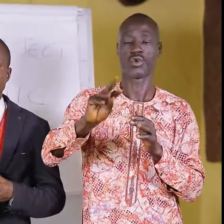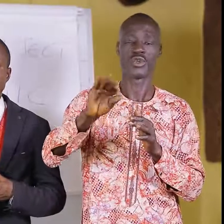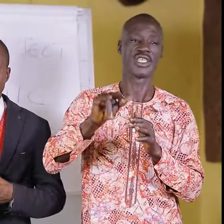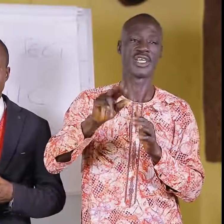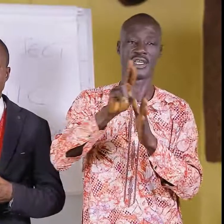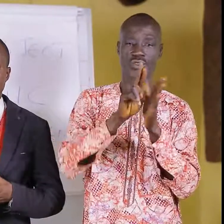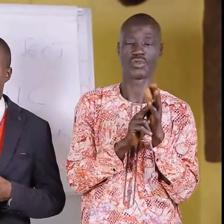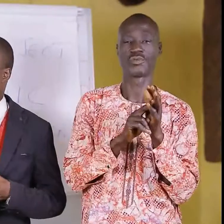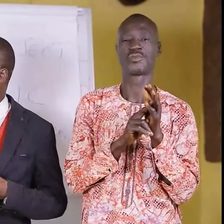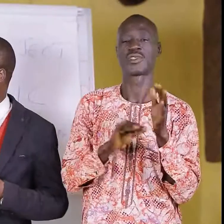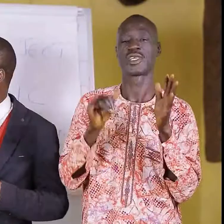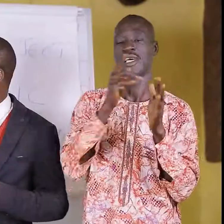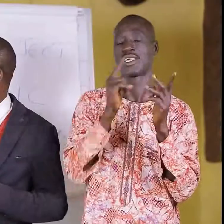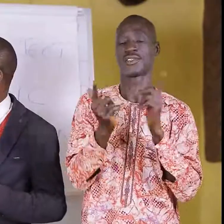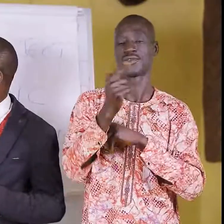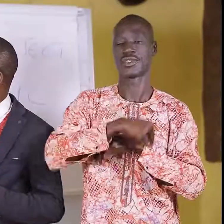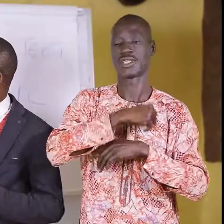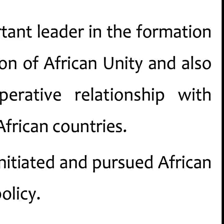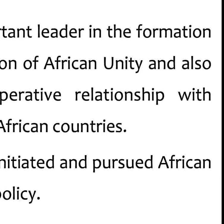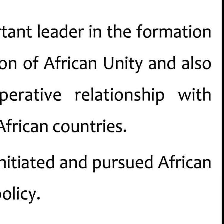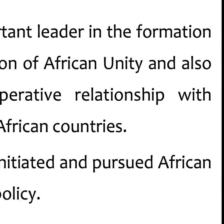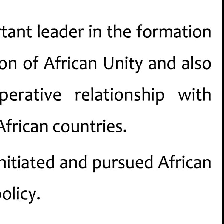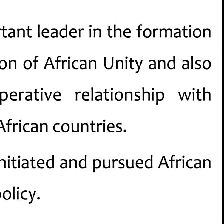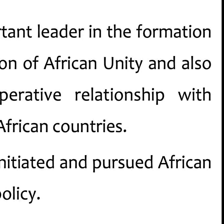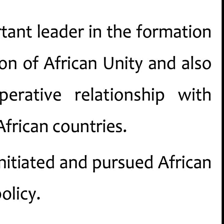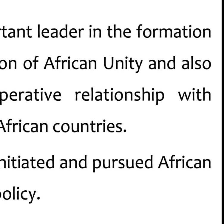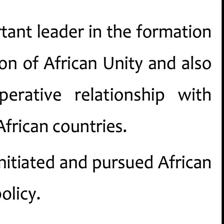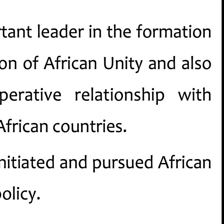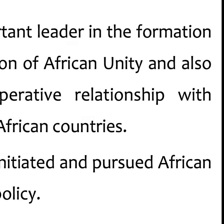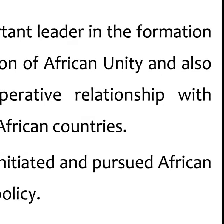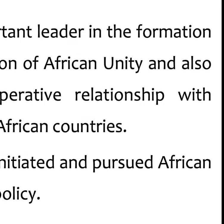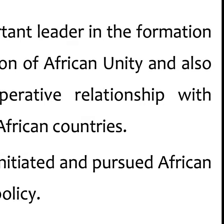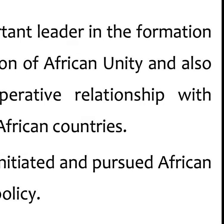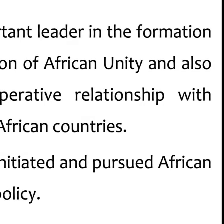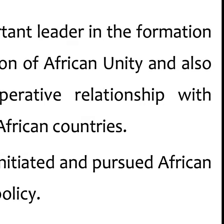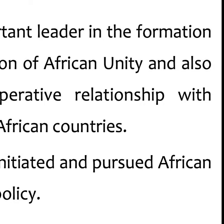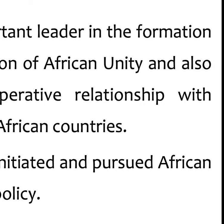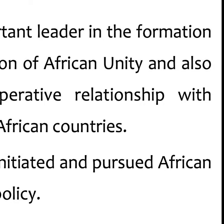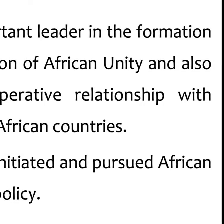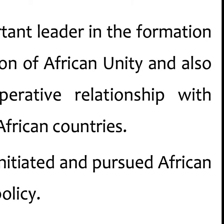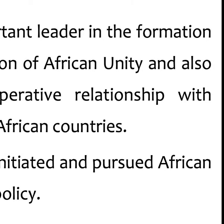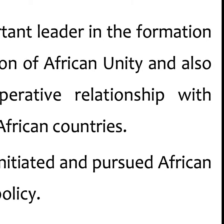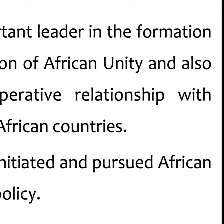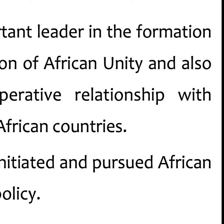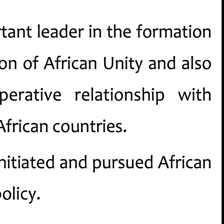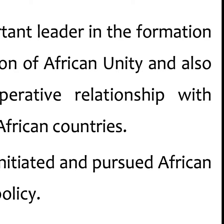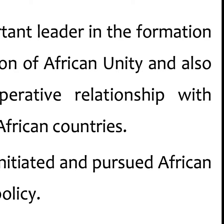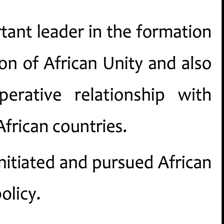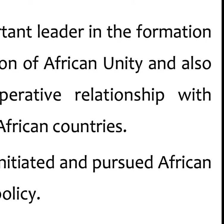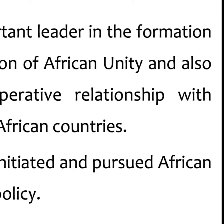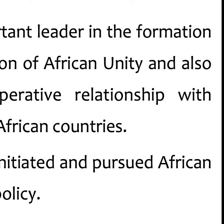Union, is located in Ethiopia. His government initiated and pursued African-centered